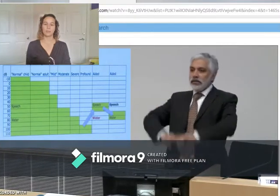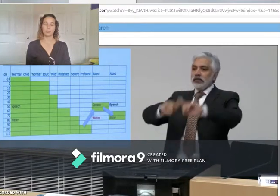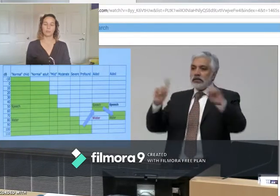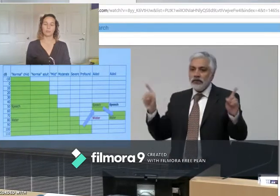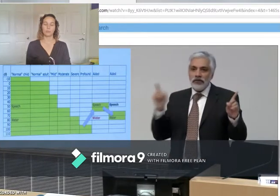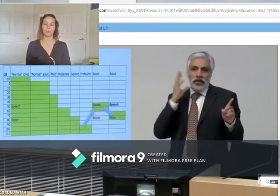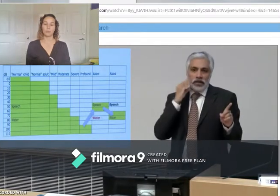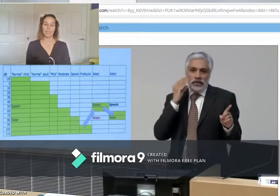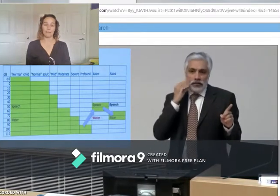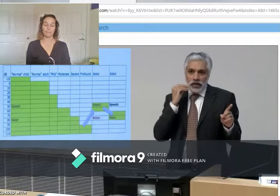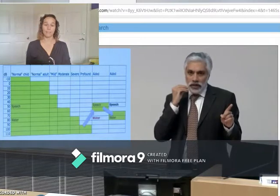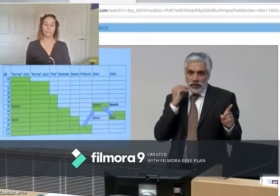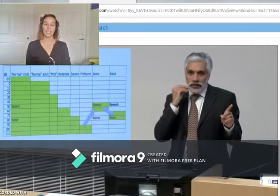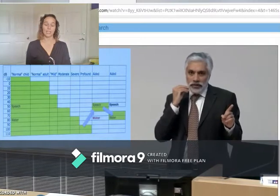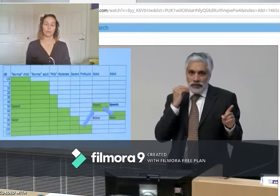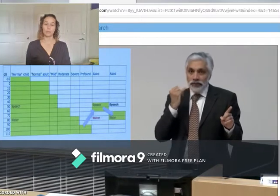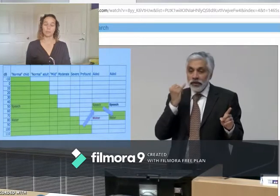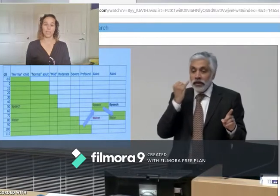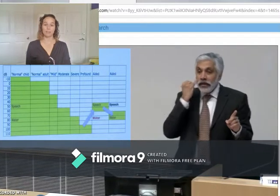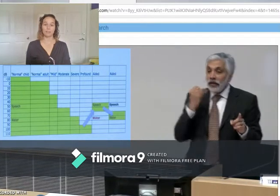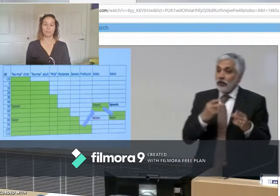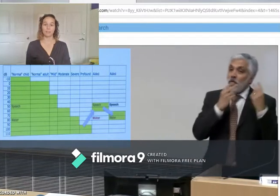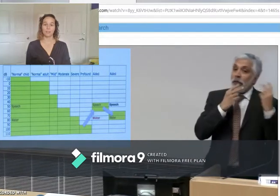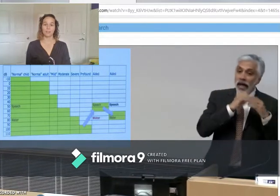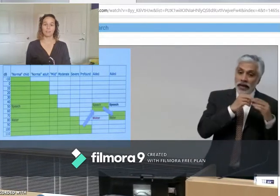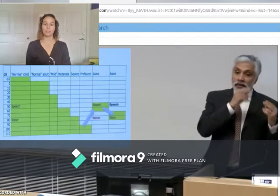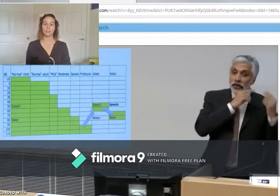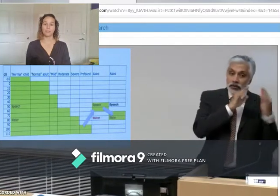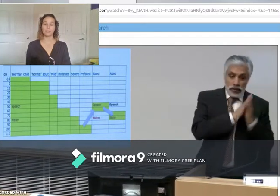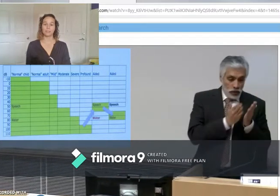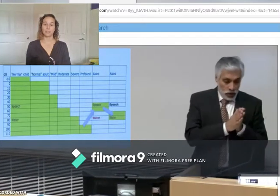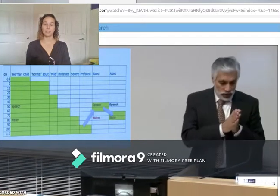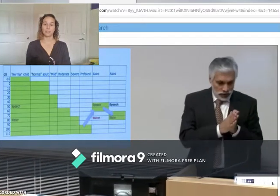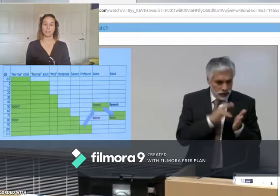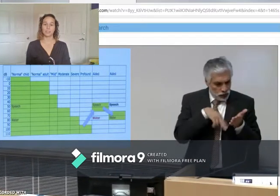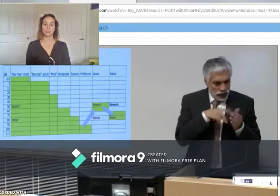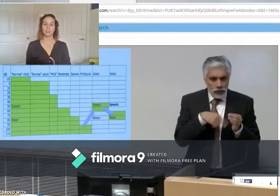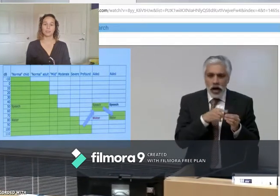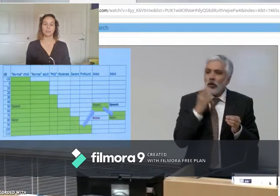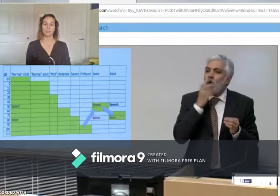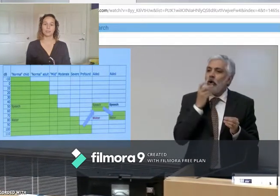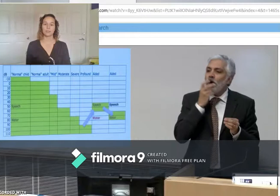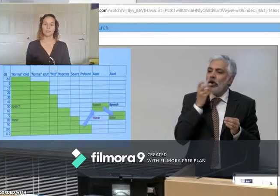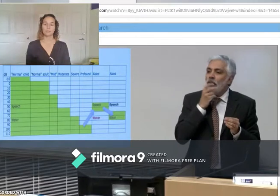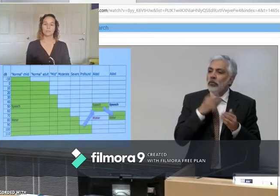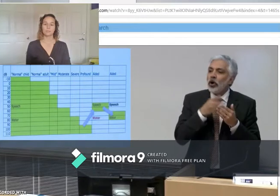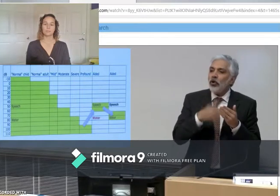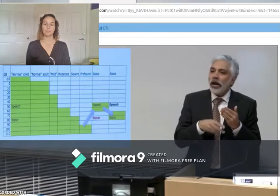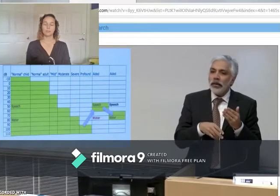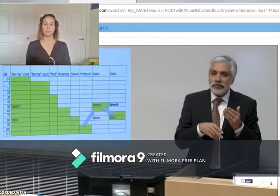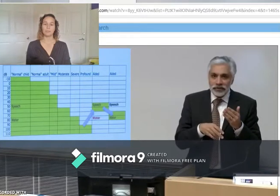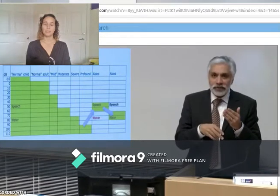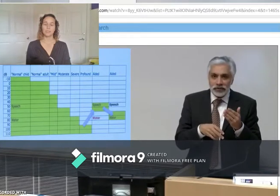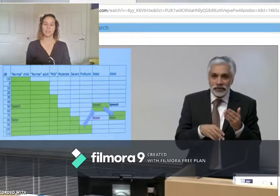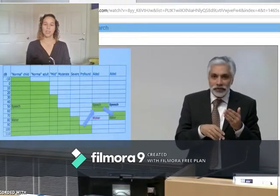And then there are people who were born deaf and they grew up deaf. They have a completely different experience. When